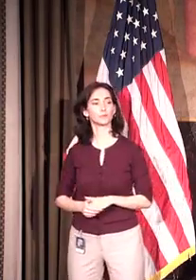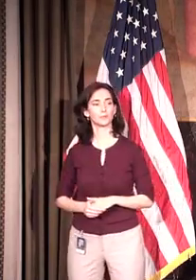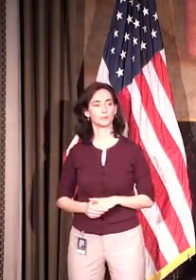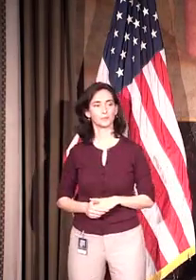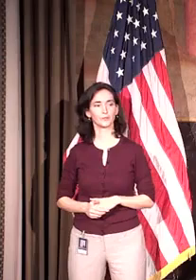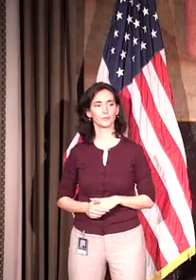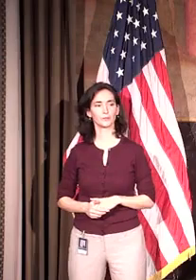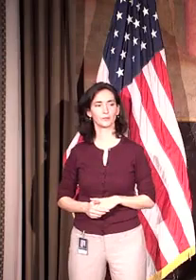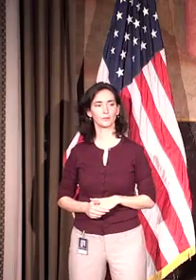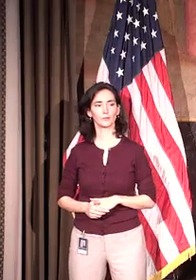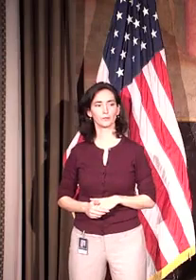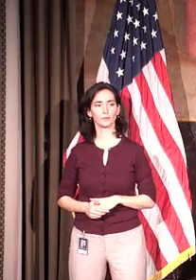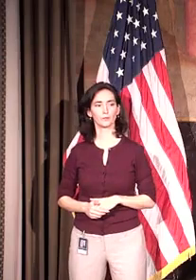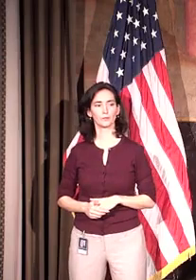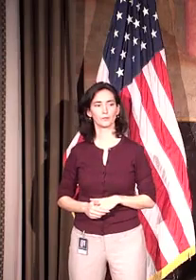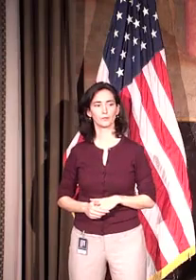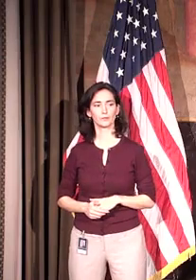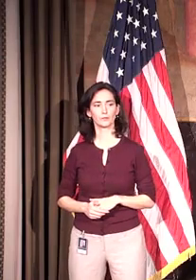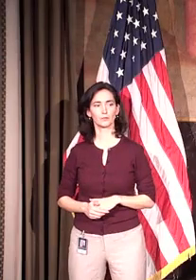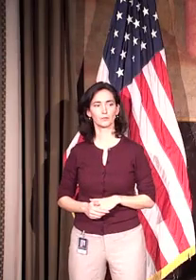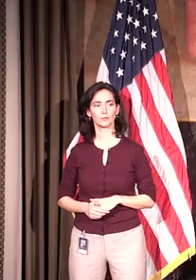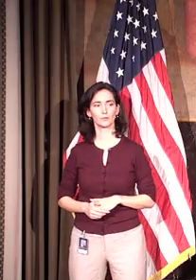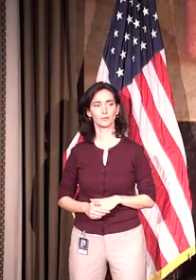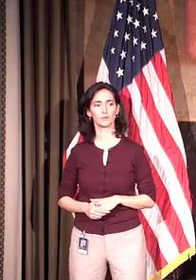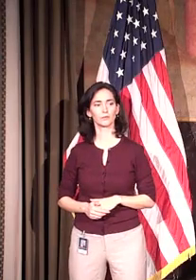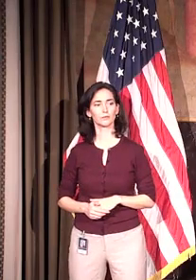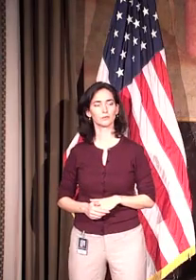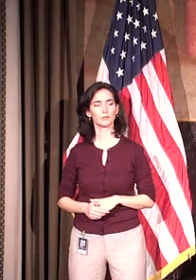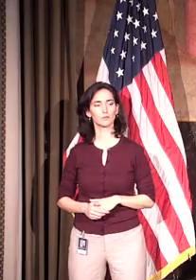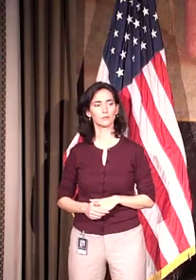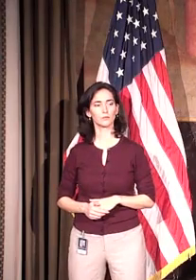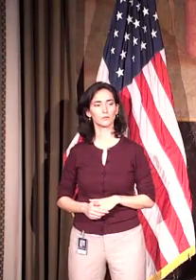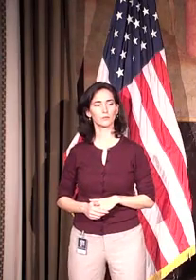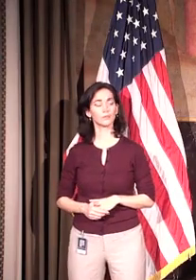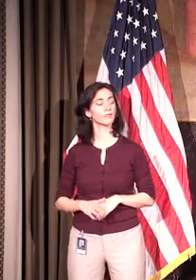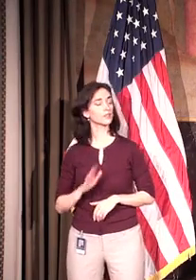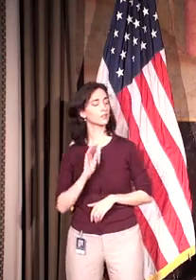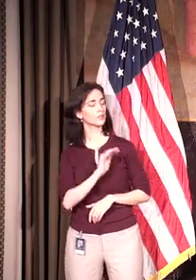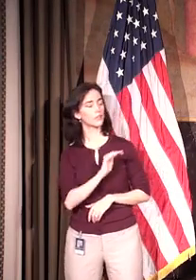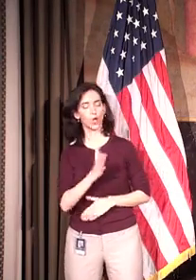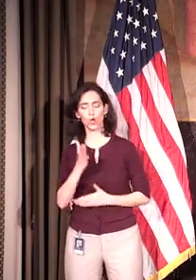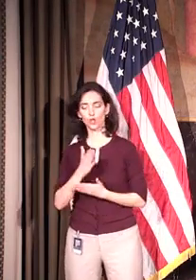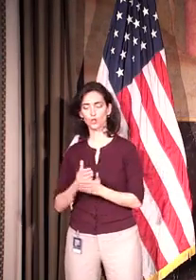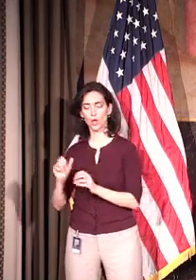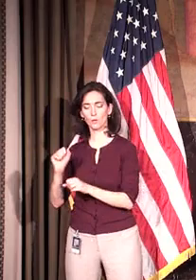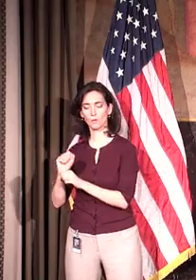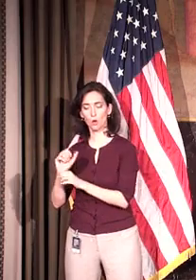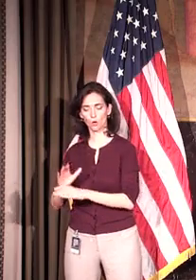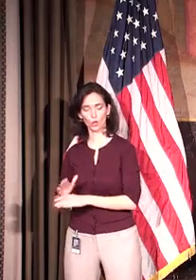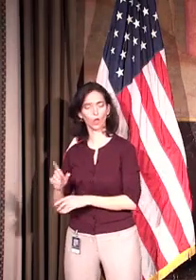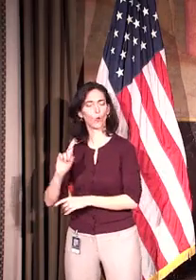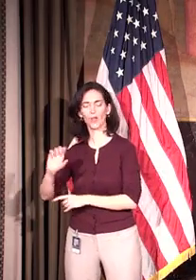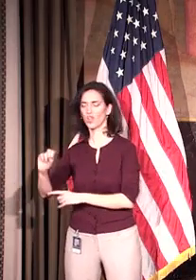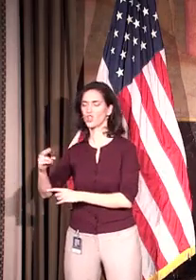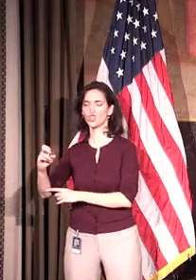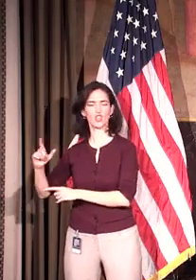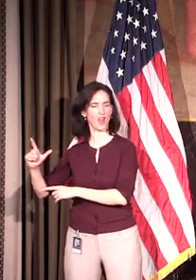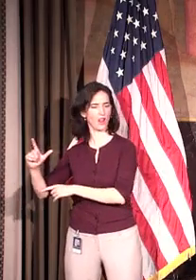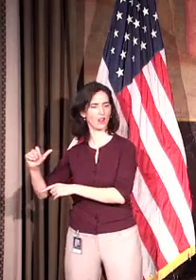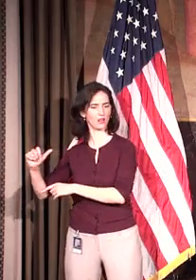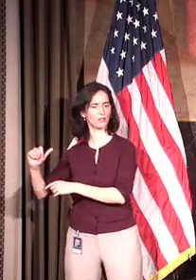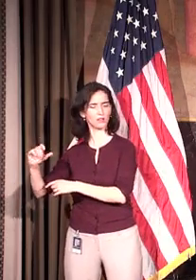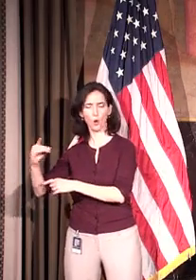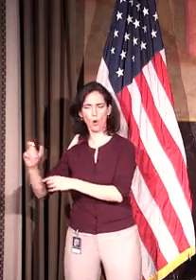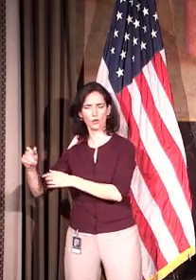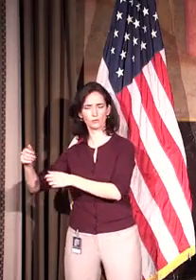is the state possibly going to do to help some of the workers who are going to be losing their jobs at the Shell refinery, since they're going to be reducing